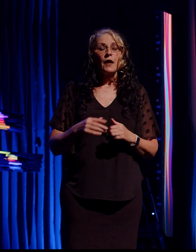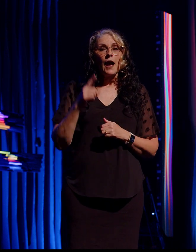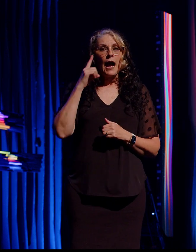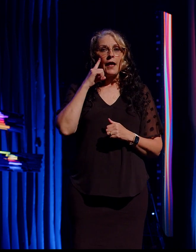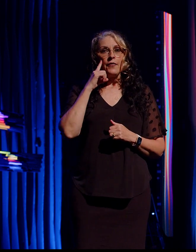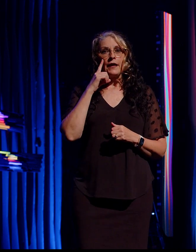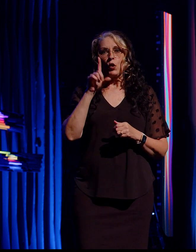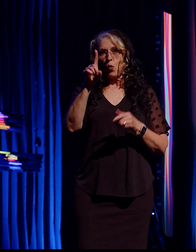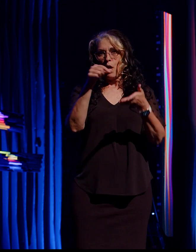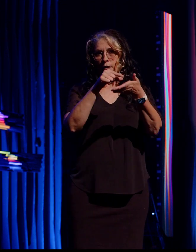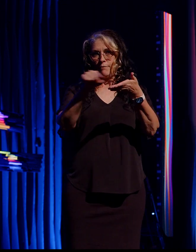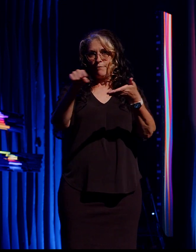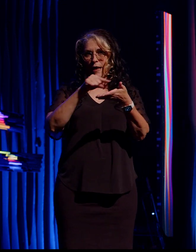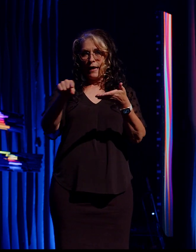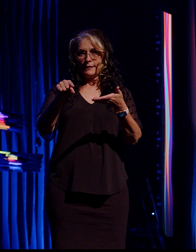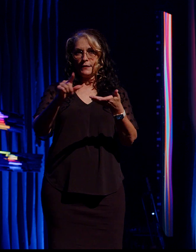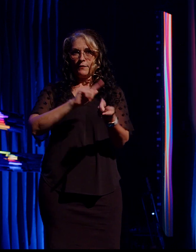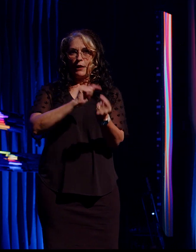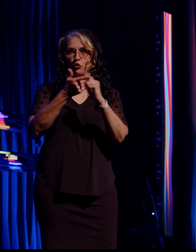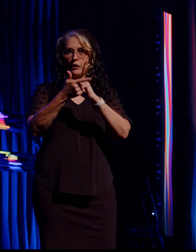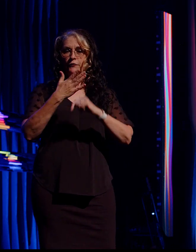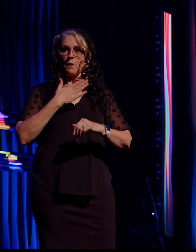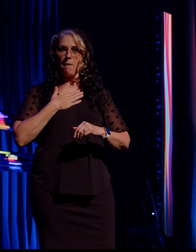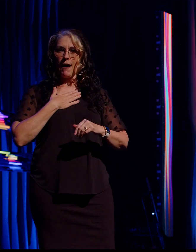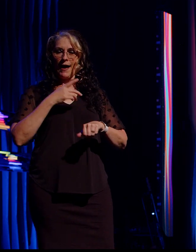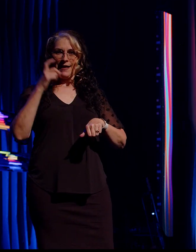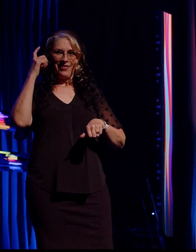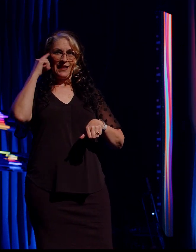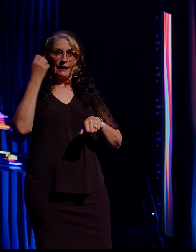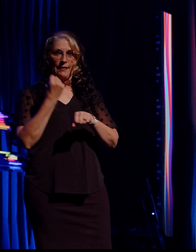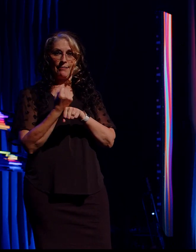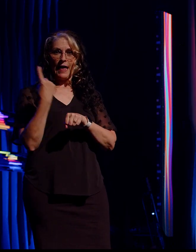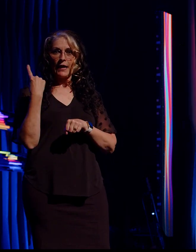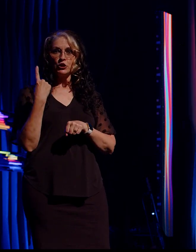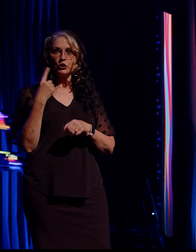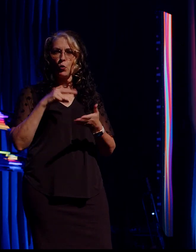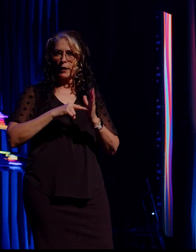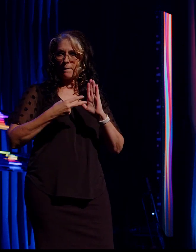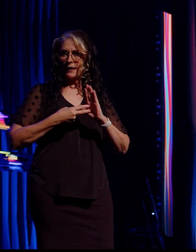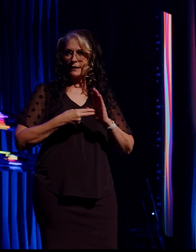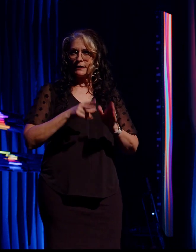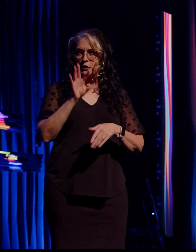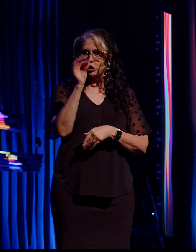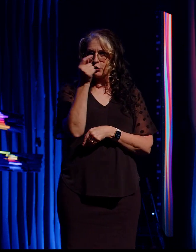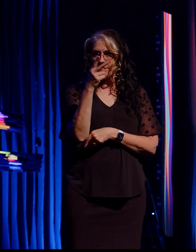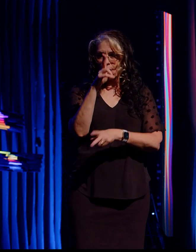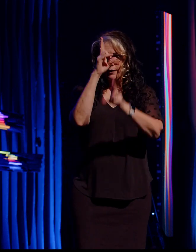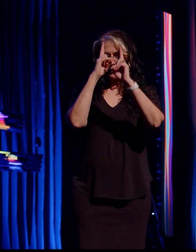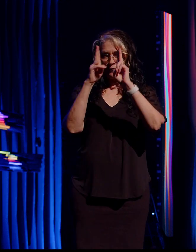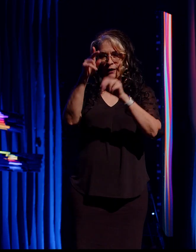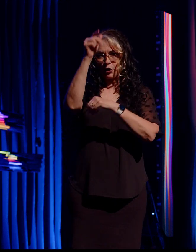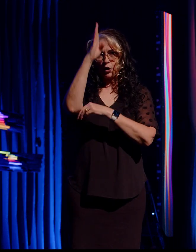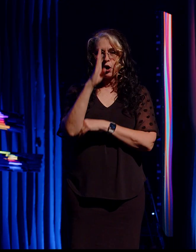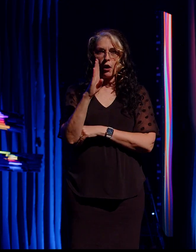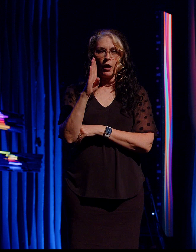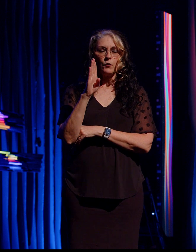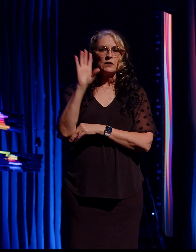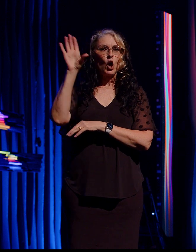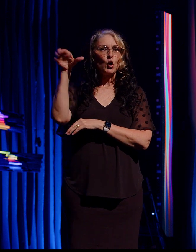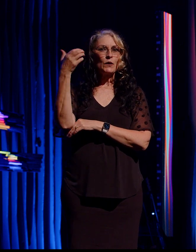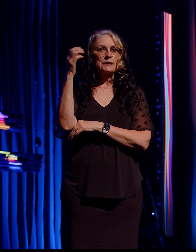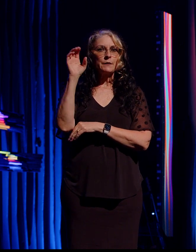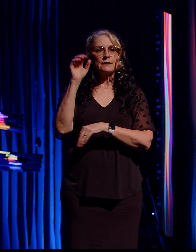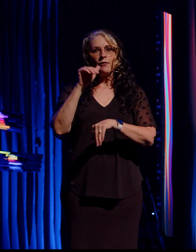think one of the passages that really transformed my thinking this last year the most on what it means to fear God is the passage that I preached on Christmas